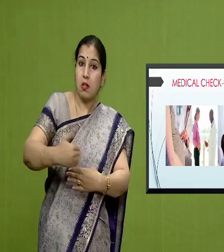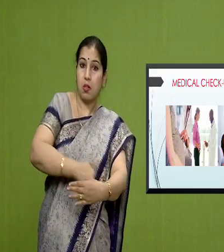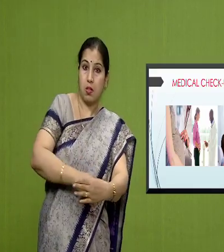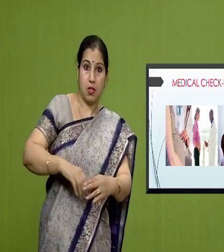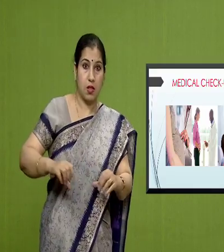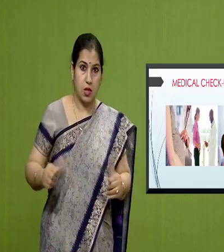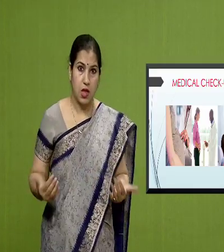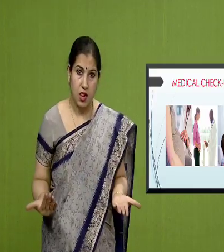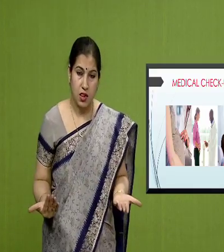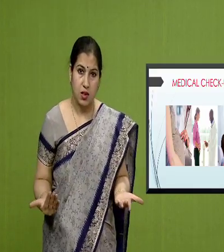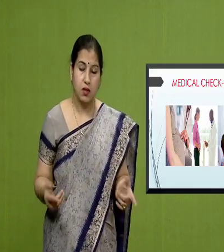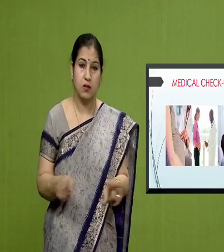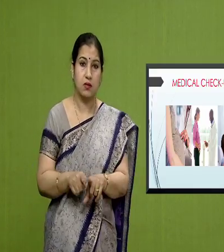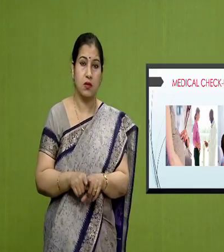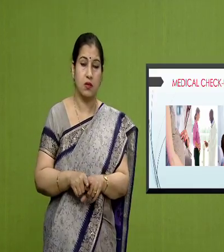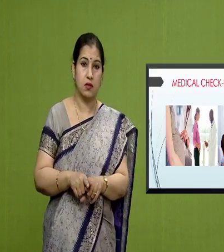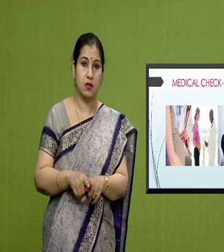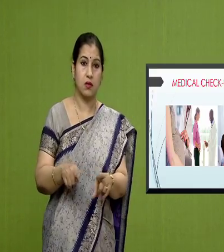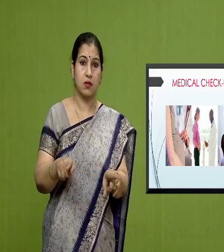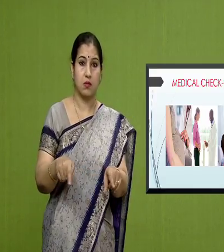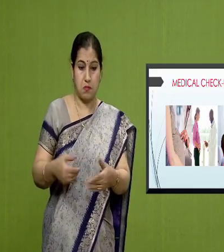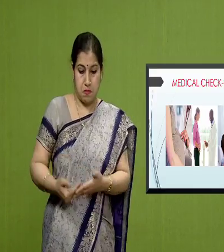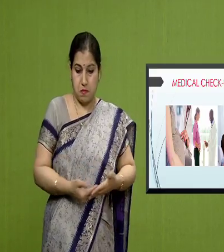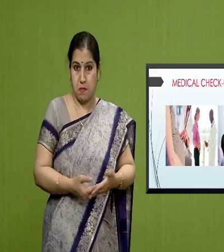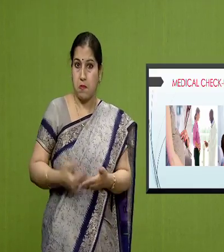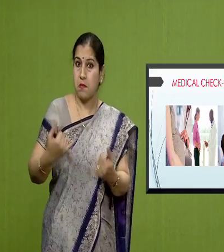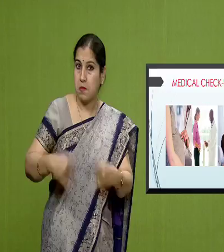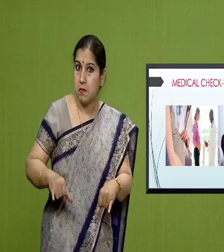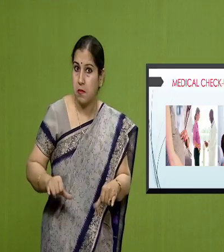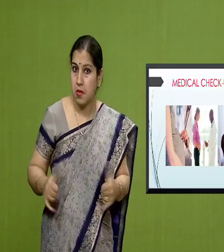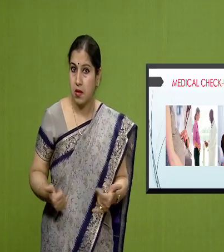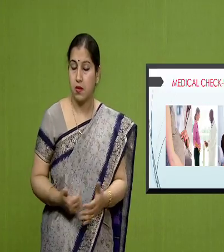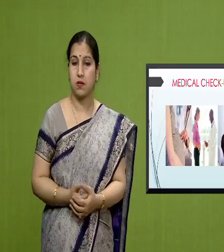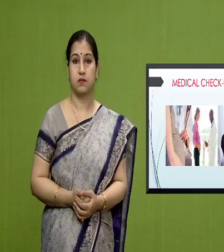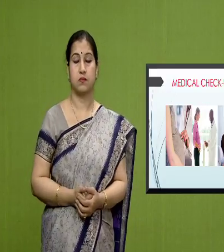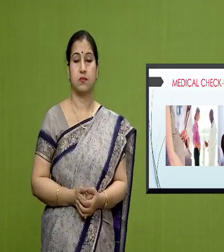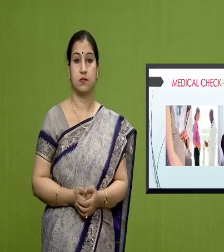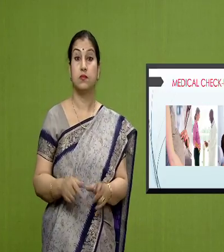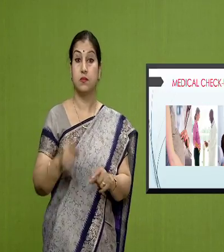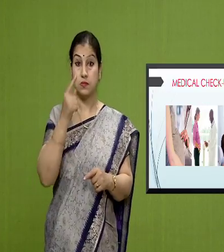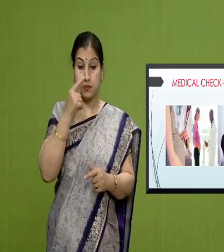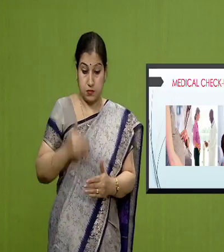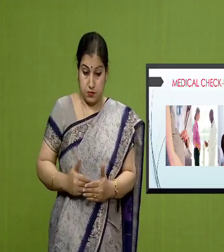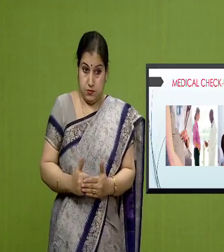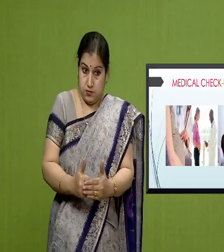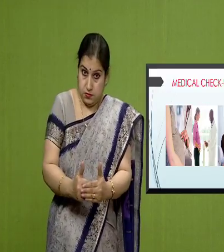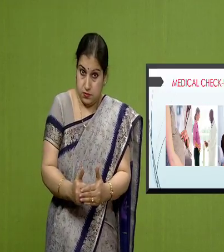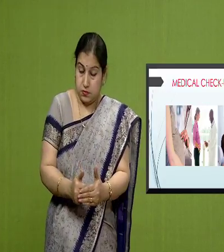can cause major damage to the fetus. A pregnant woman